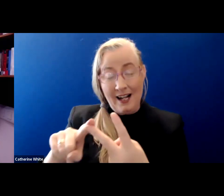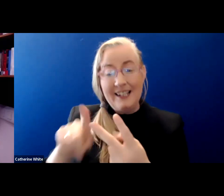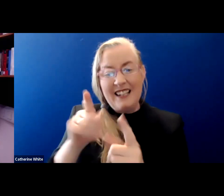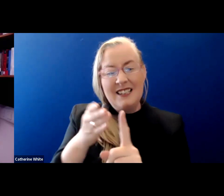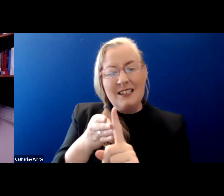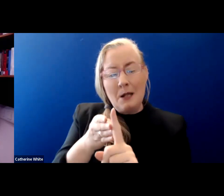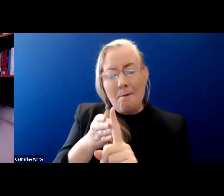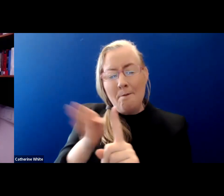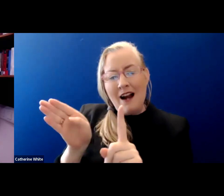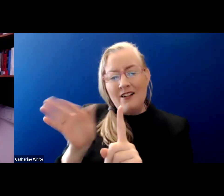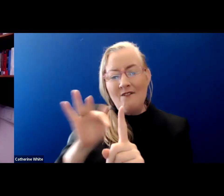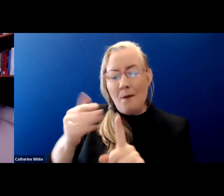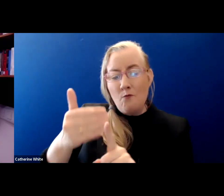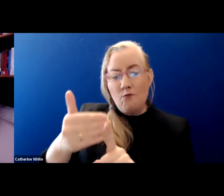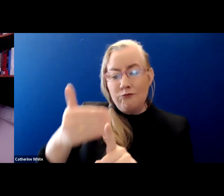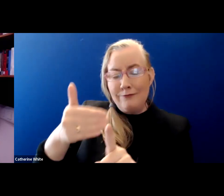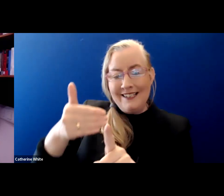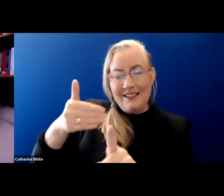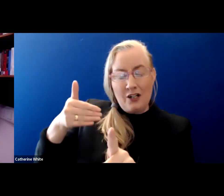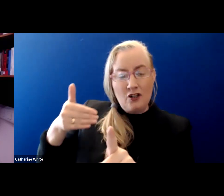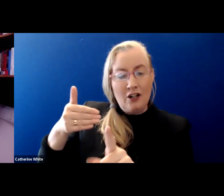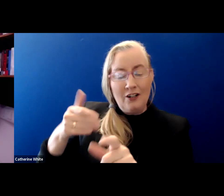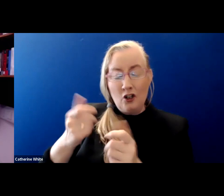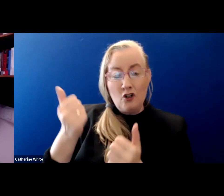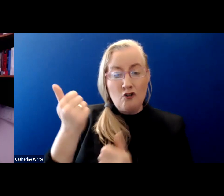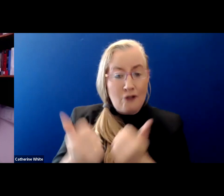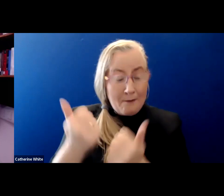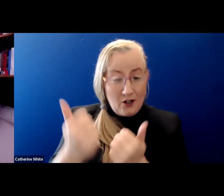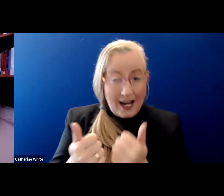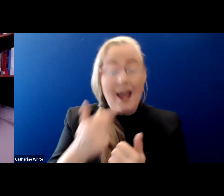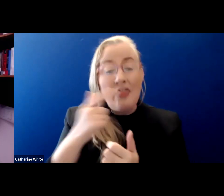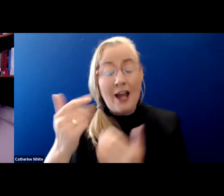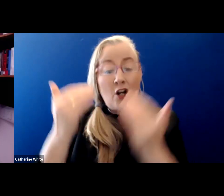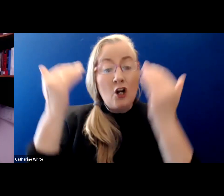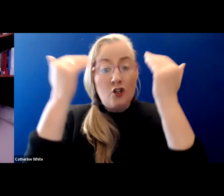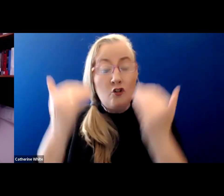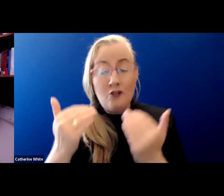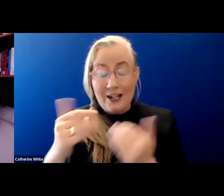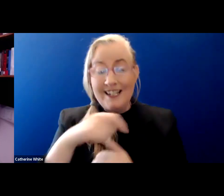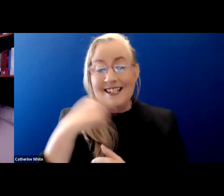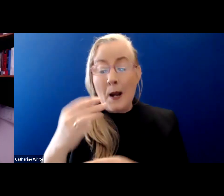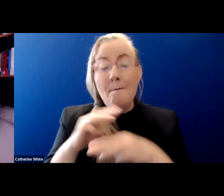approach of its predecessor tribunals and adopts one which the judges in Lubanga said was more